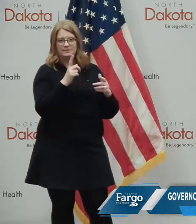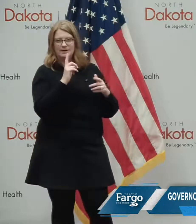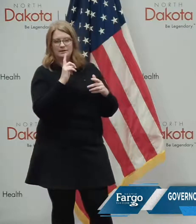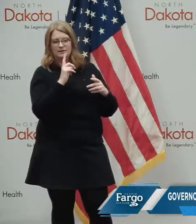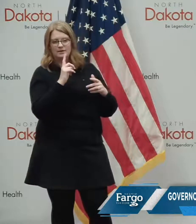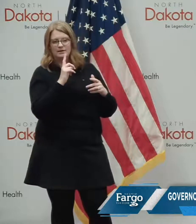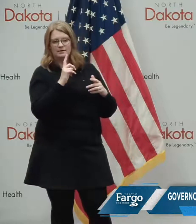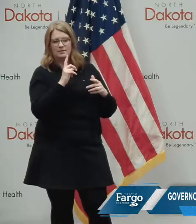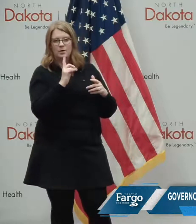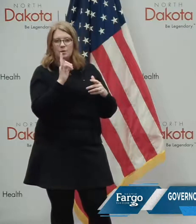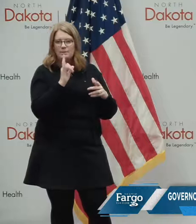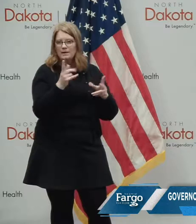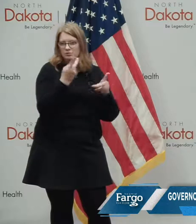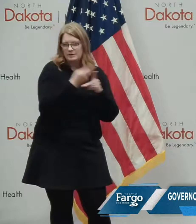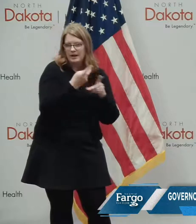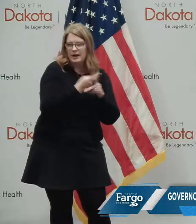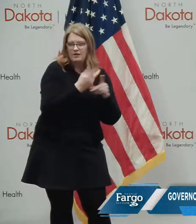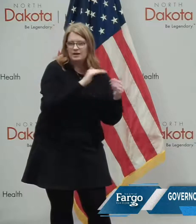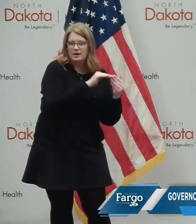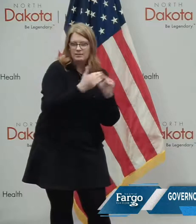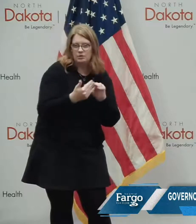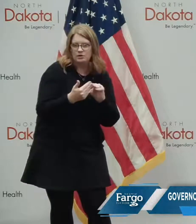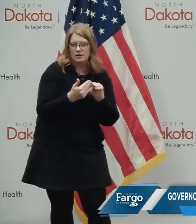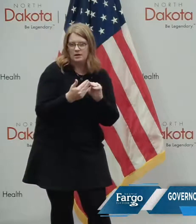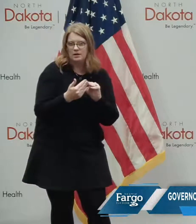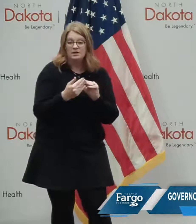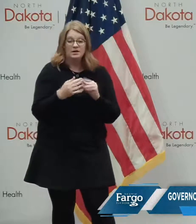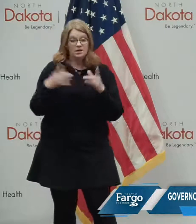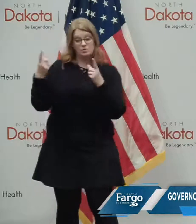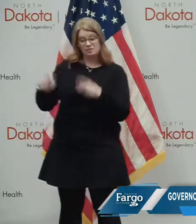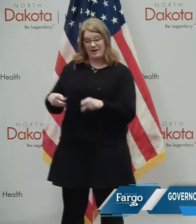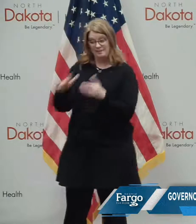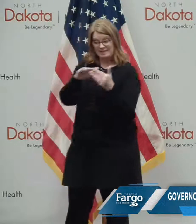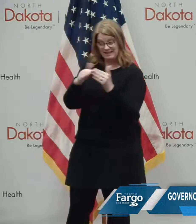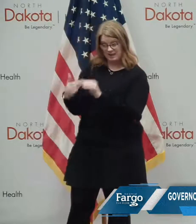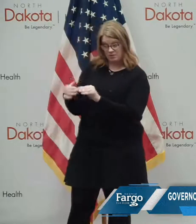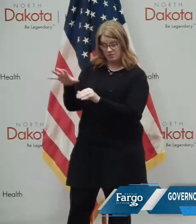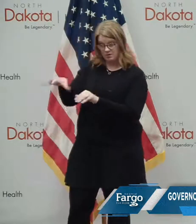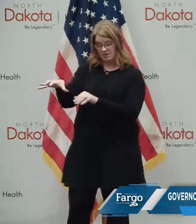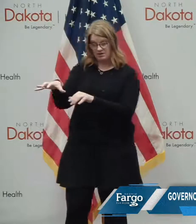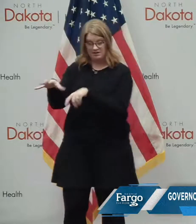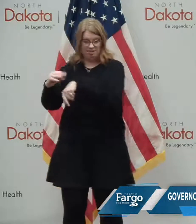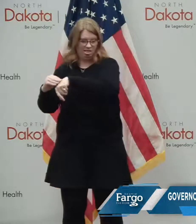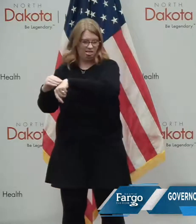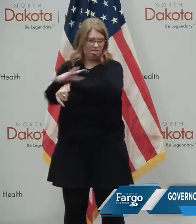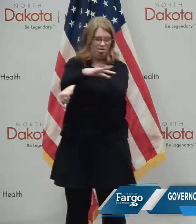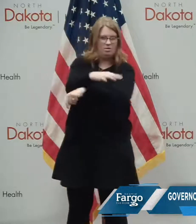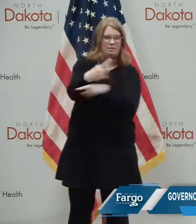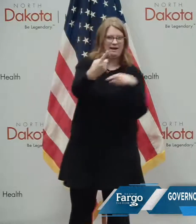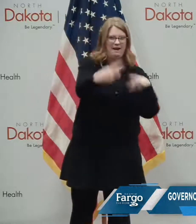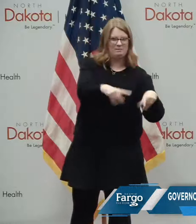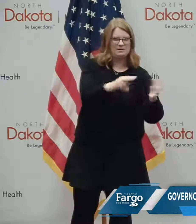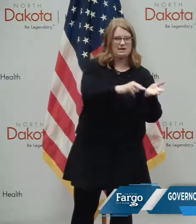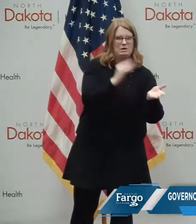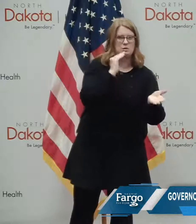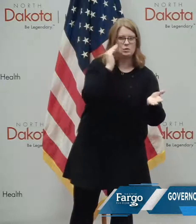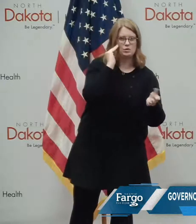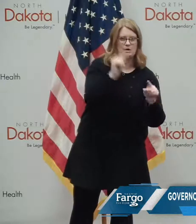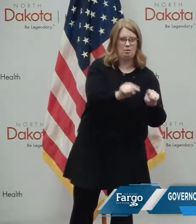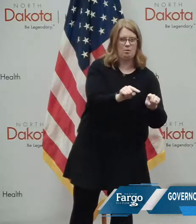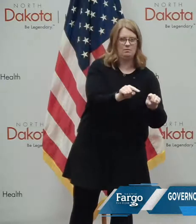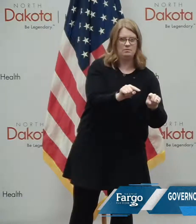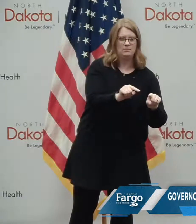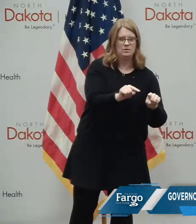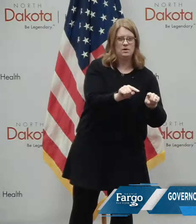community, because they're a reflection of the community, as in addition to being a reflection of